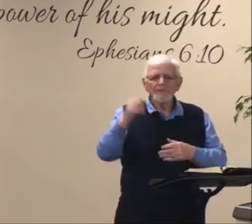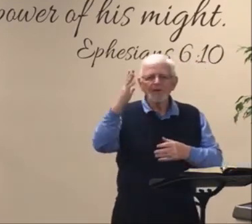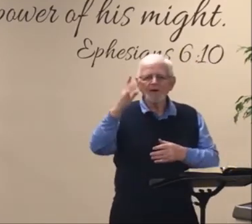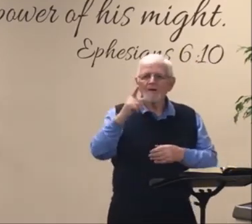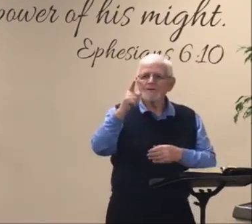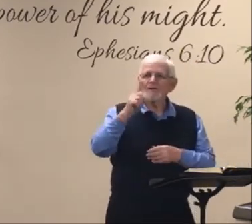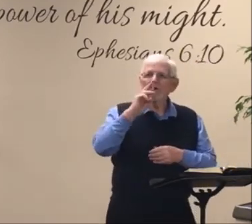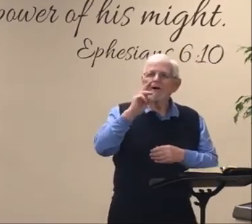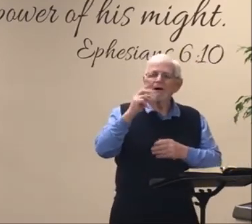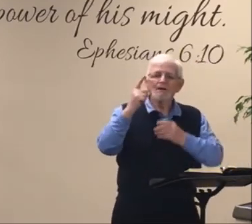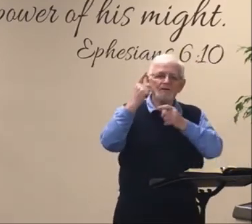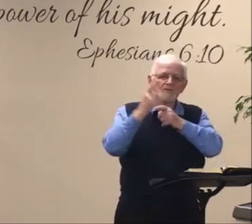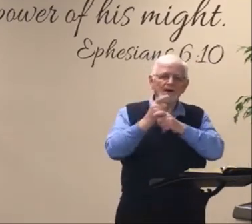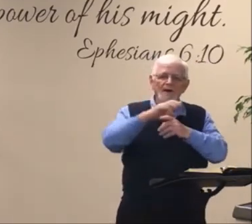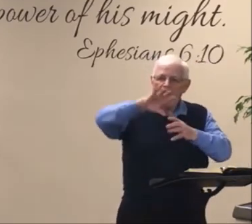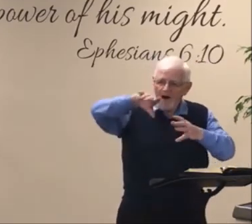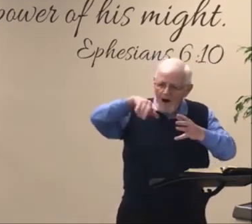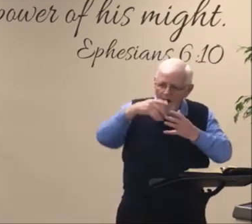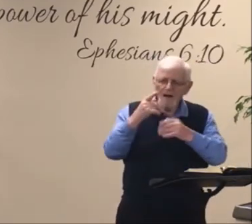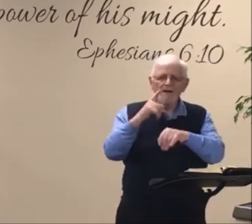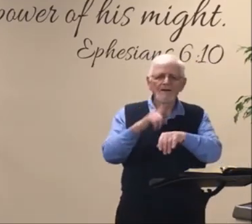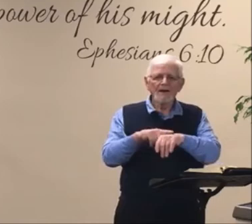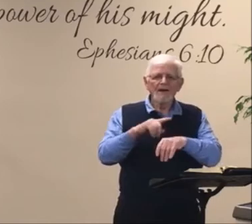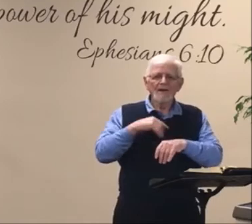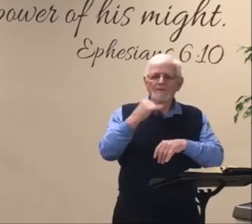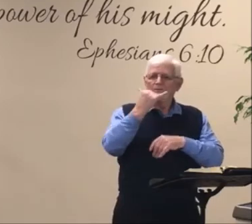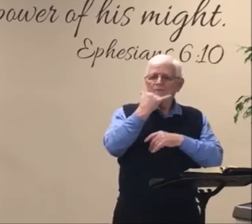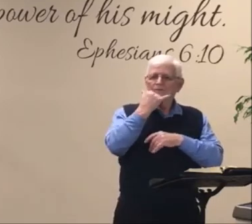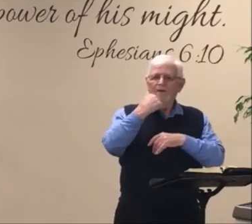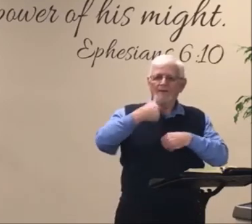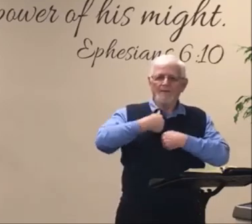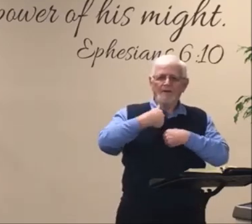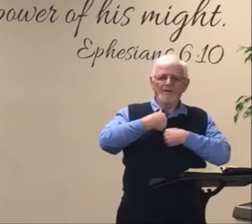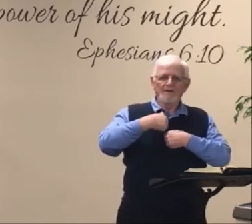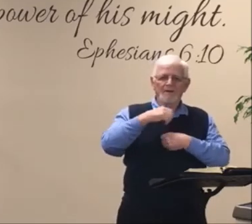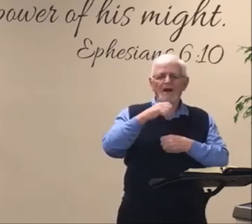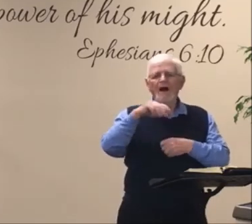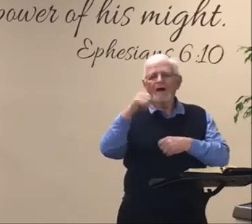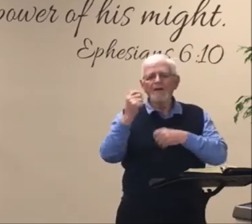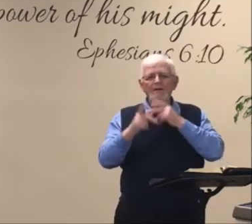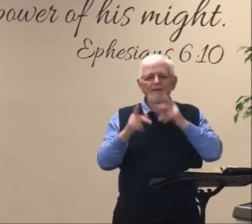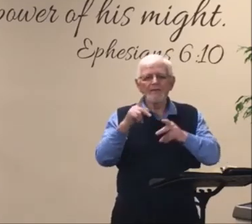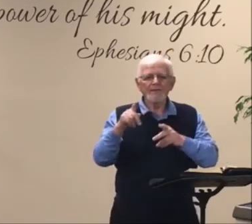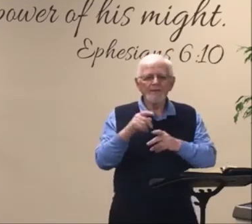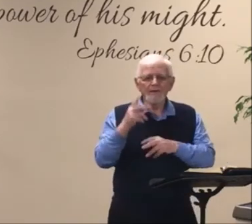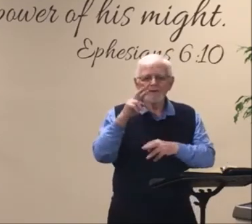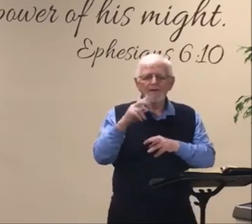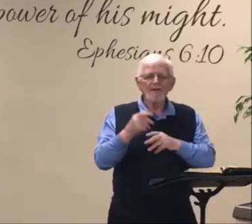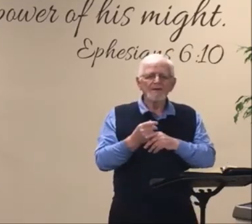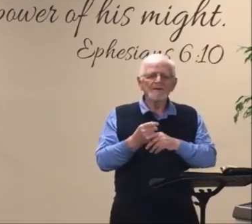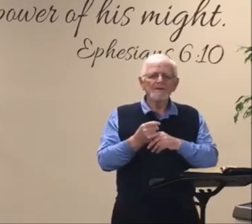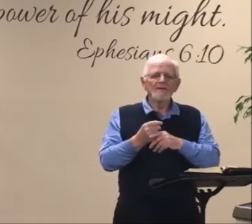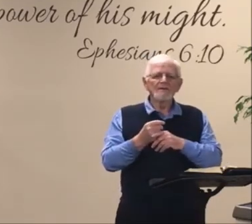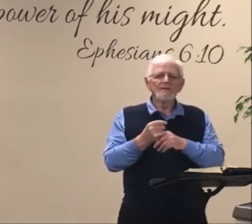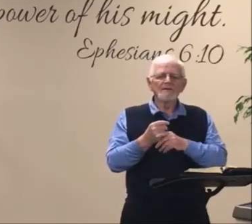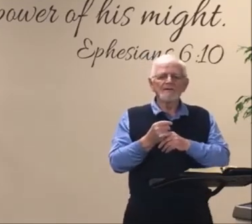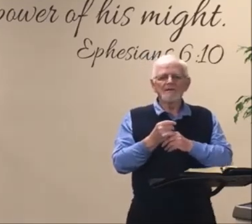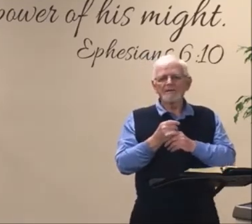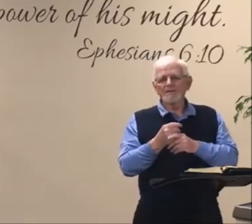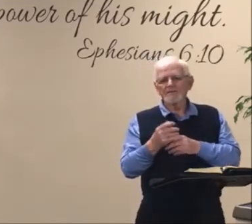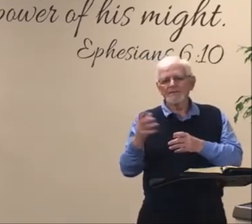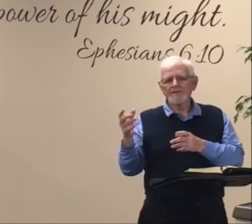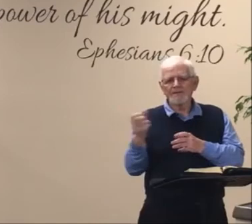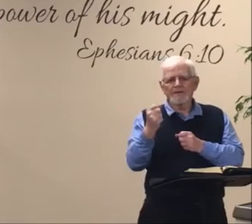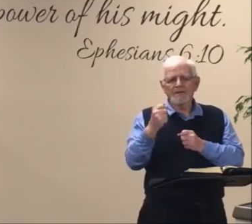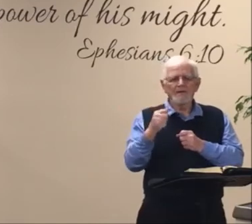you were right all the time. I was the one that was wrong. And other people are warned and humbled. We see all this in the passages. They're saved. It causes you to take